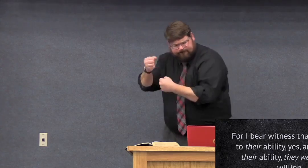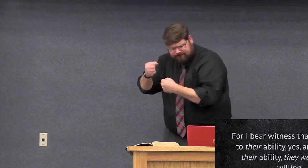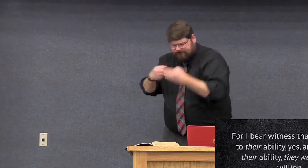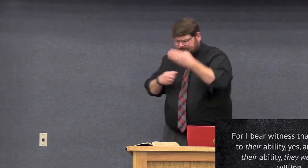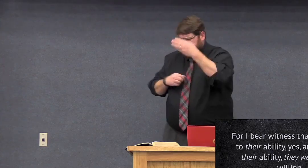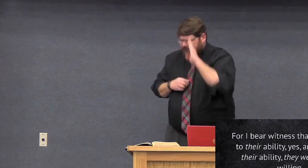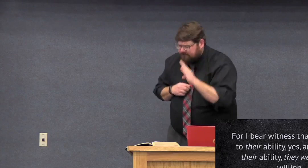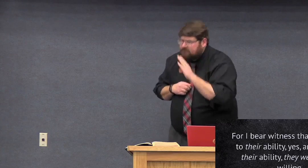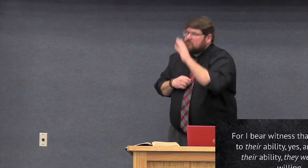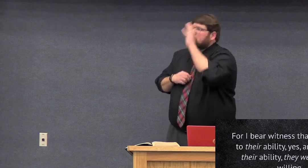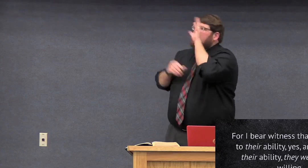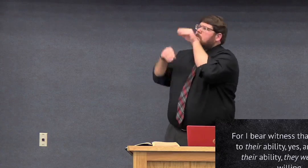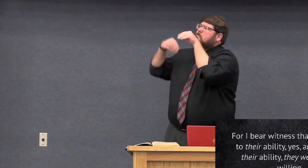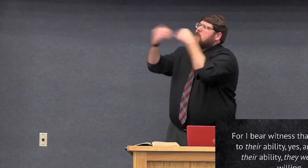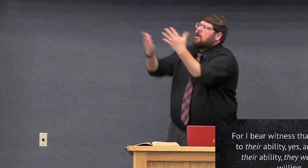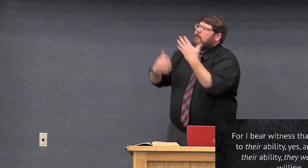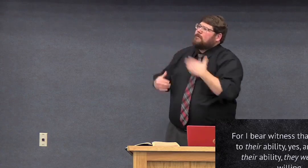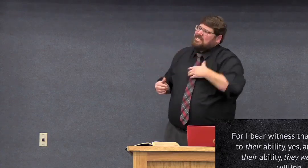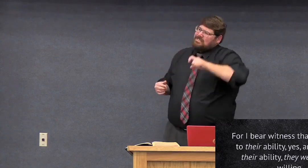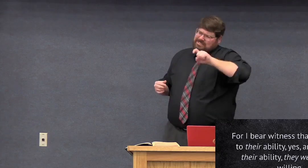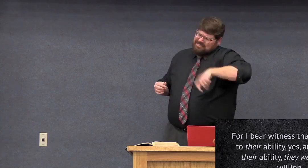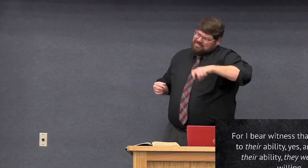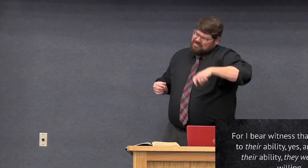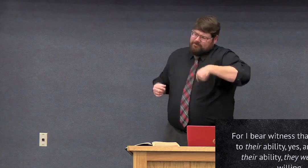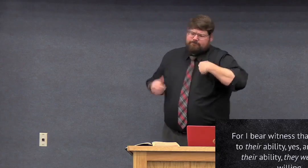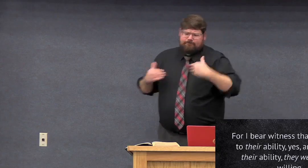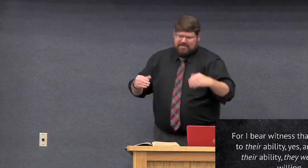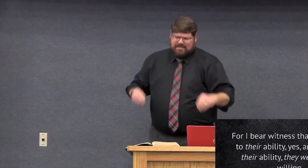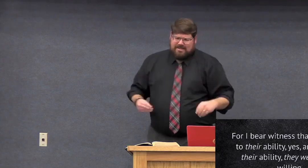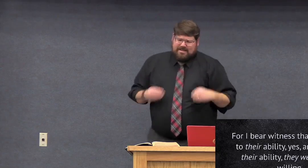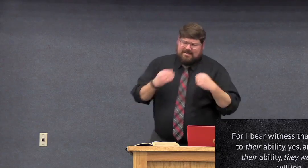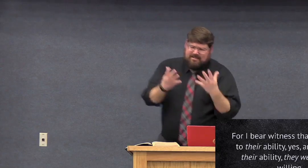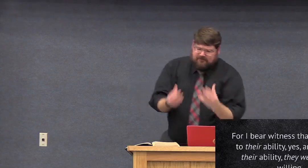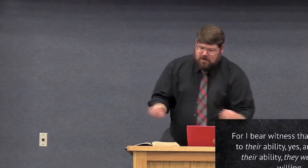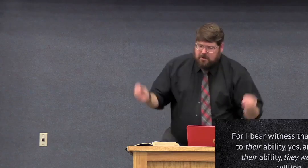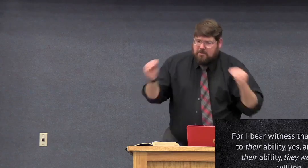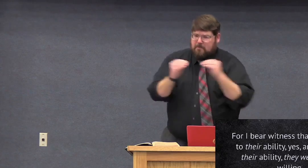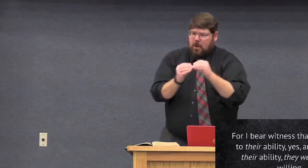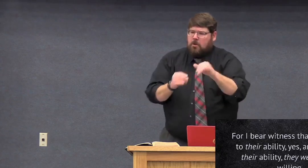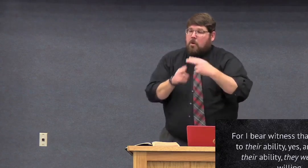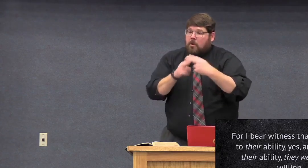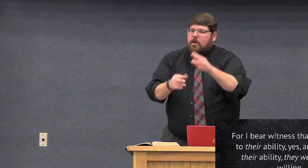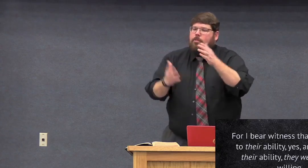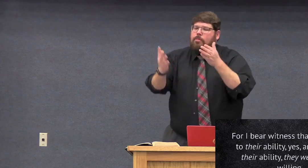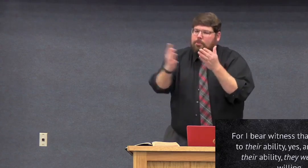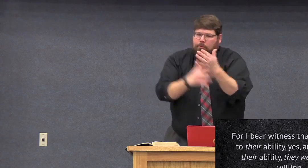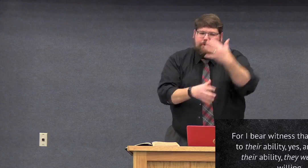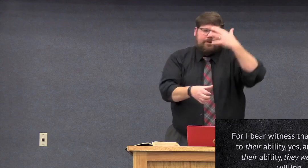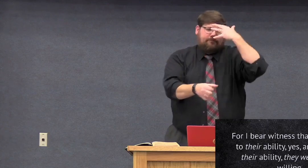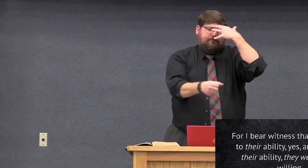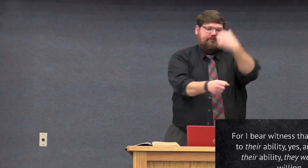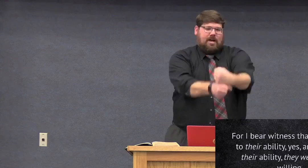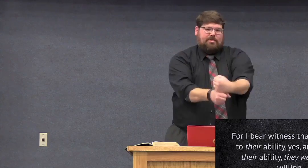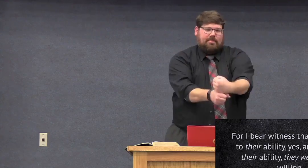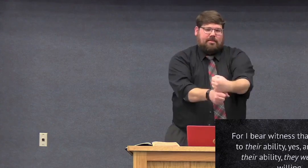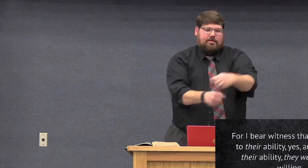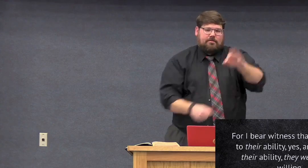feel like we can give more and I'm going to trust God to provide for my needs and I'm going to give beyond that for supporting